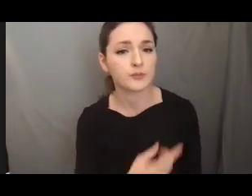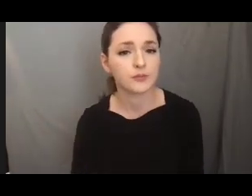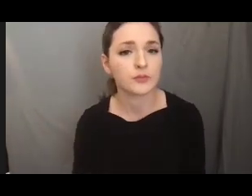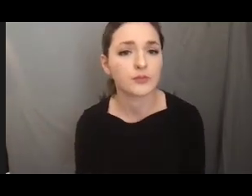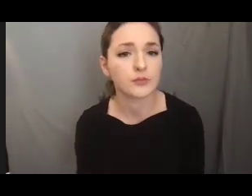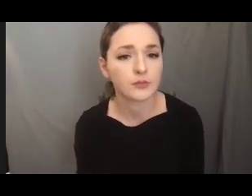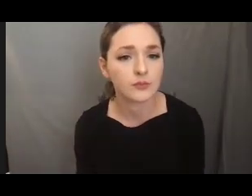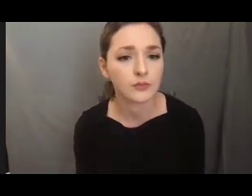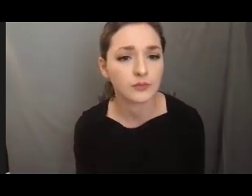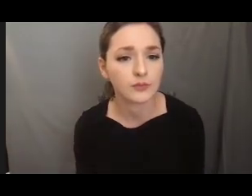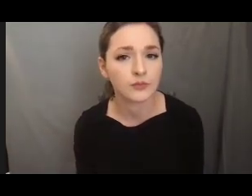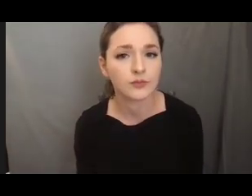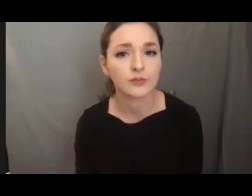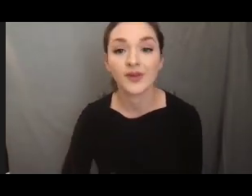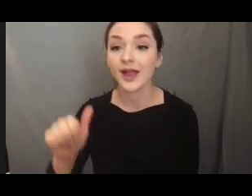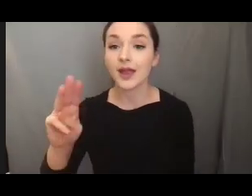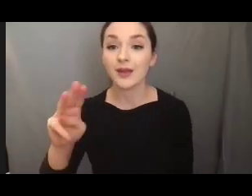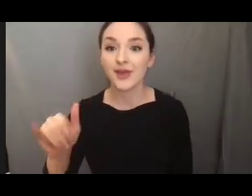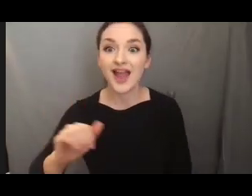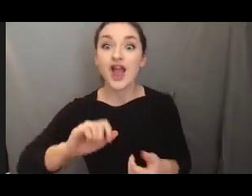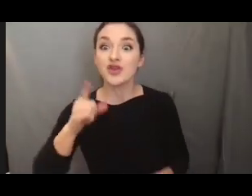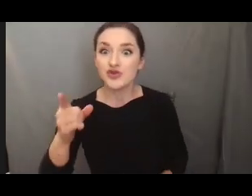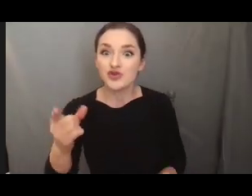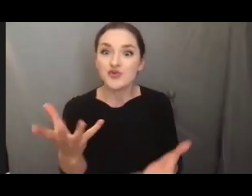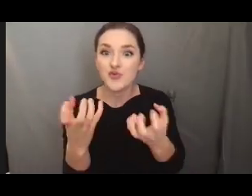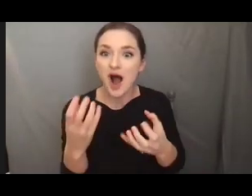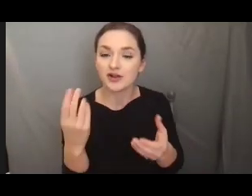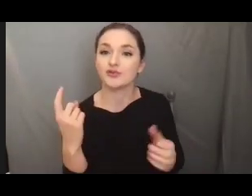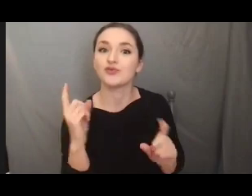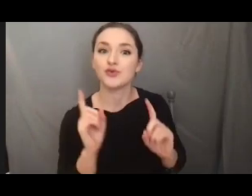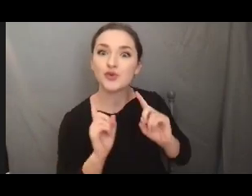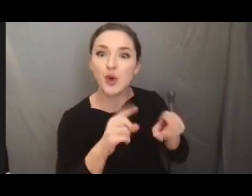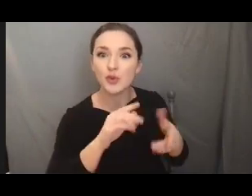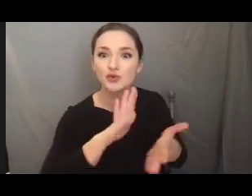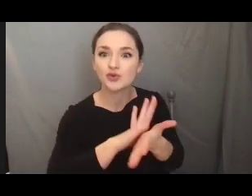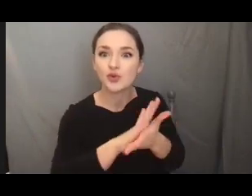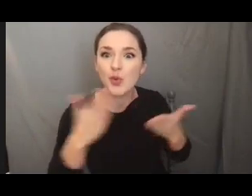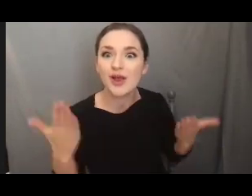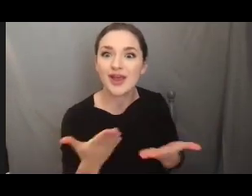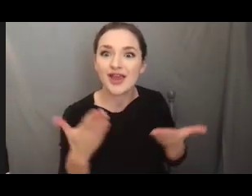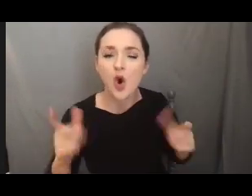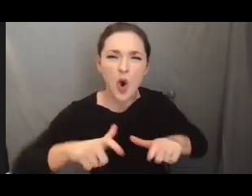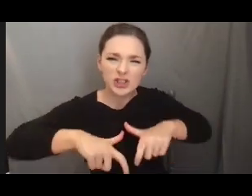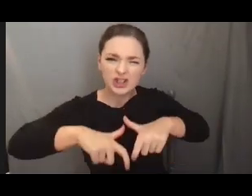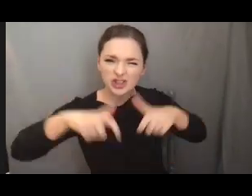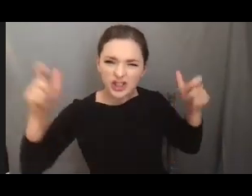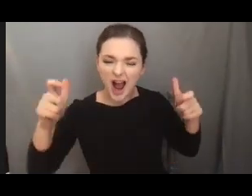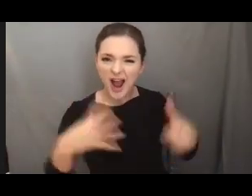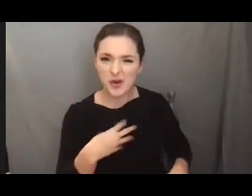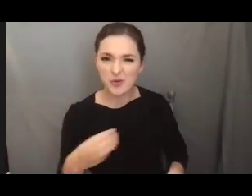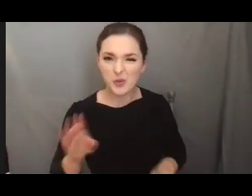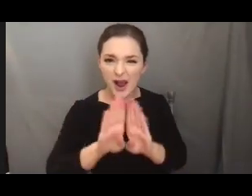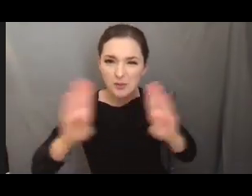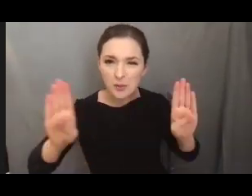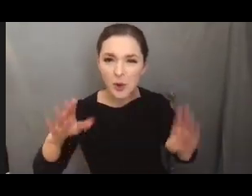whiteboard. How would you guys like to come to school here? I mean, I'm Look at how 5'10", big you that can see whiteboard is. It's way up there.